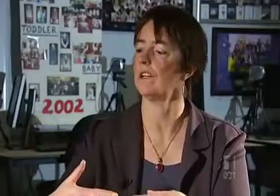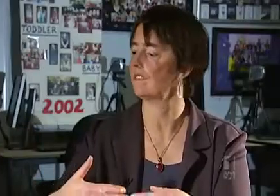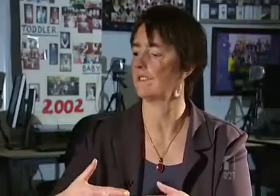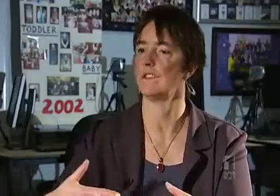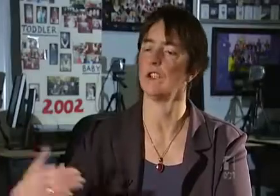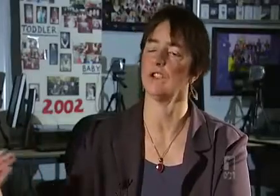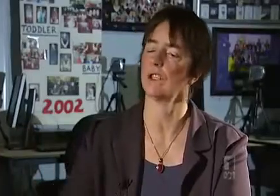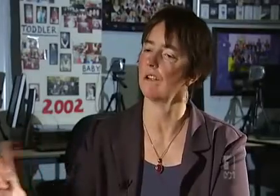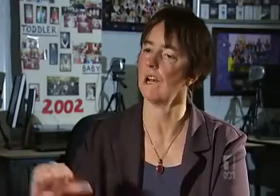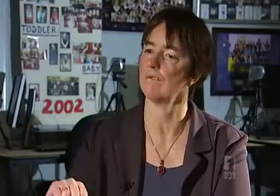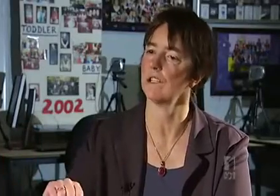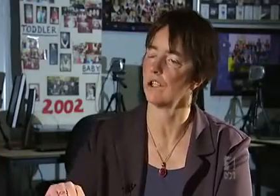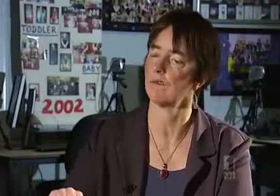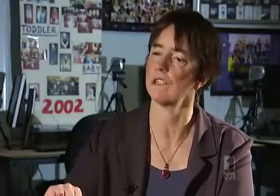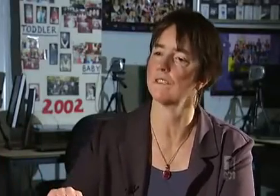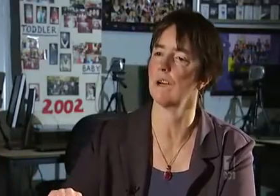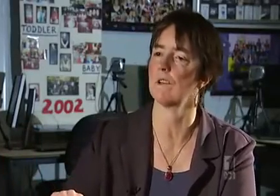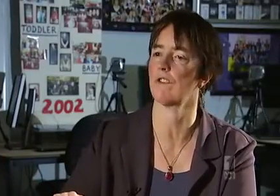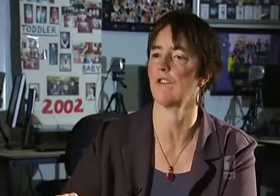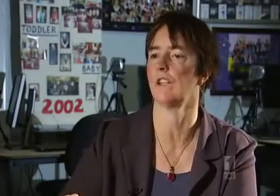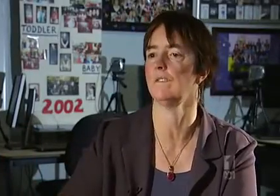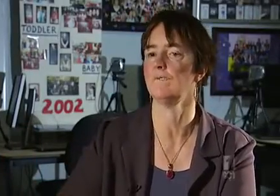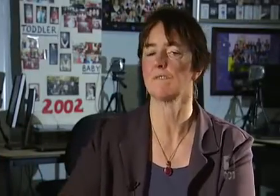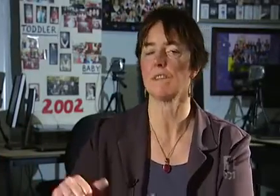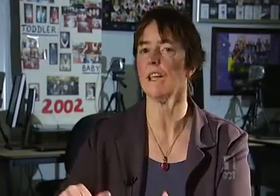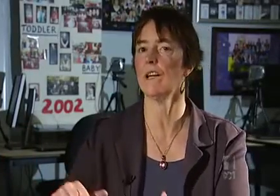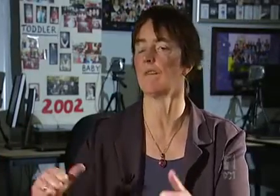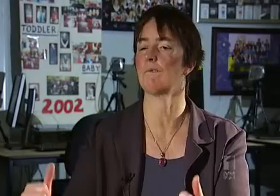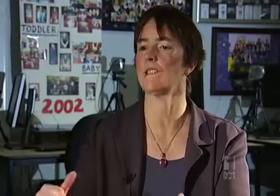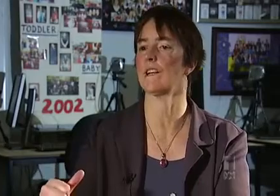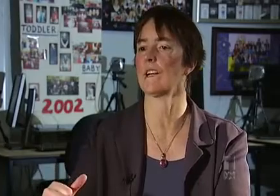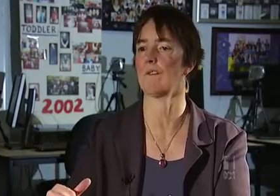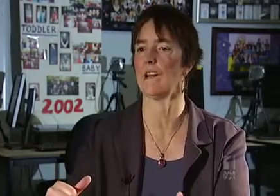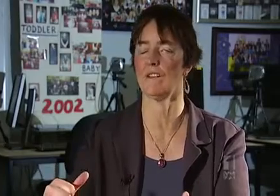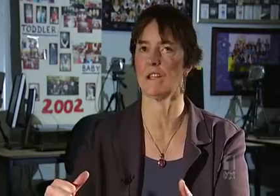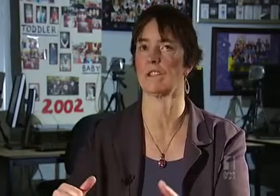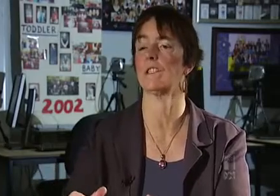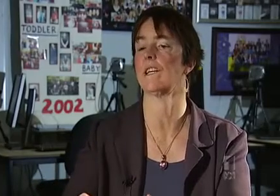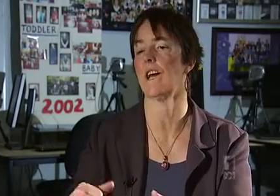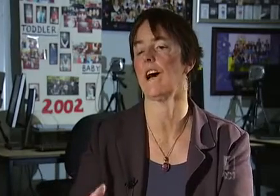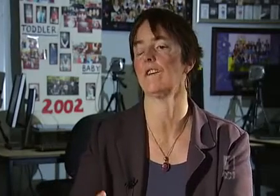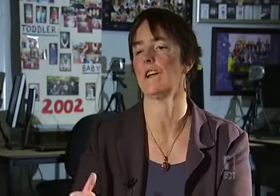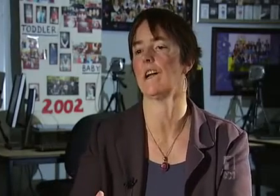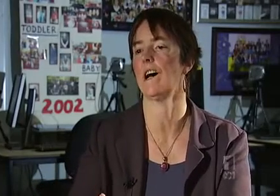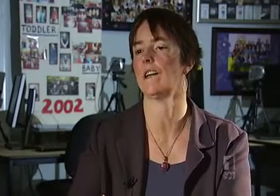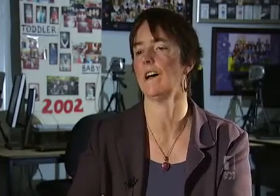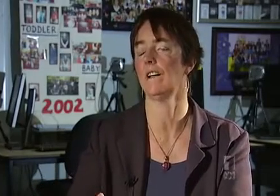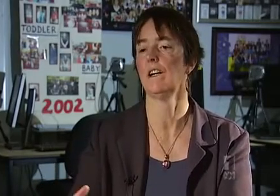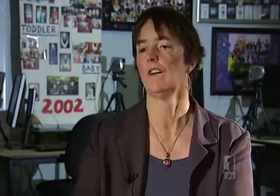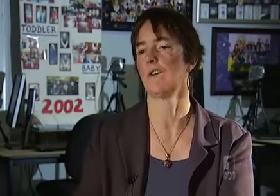closed, there's no new interpreters coming through, and it would basically mean that it's going to get harder and harder for